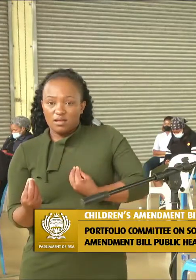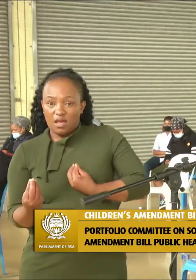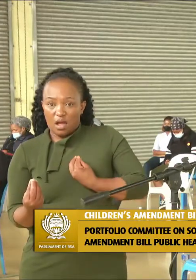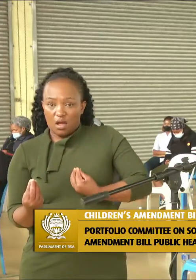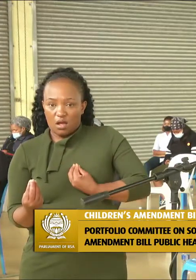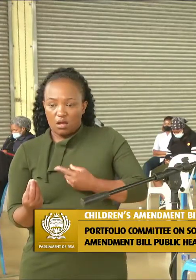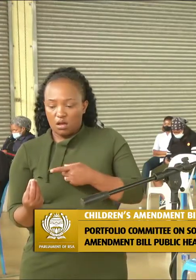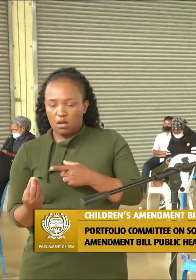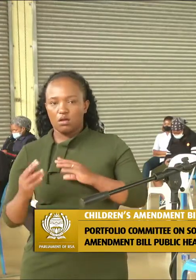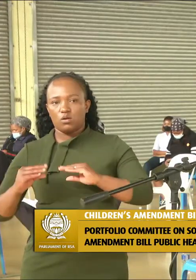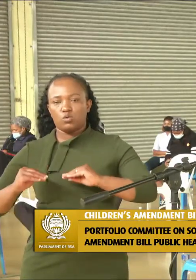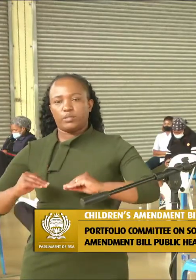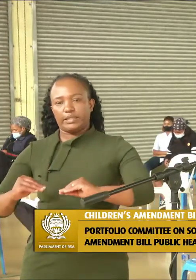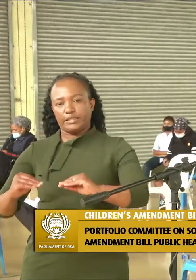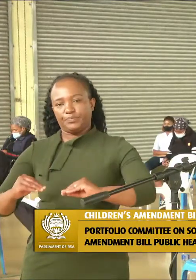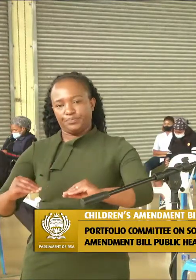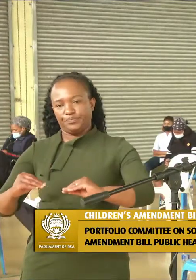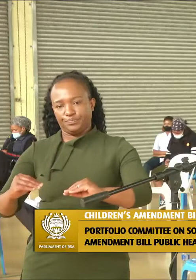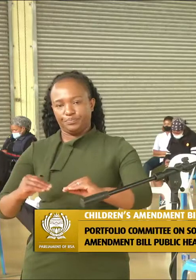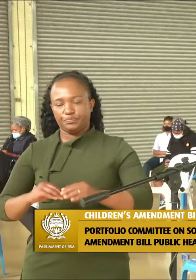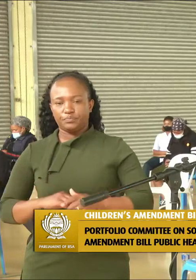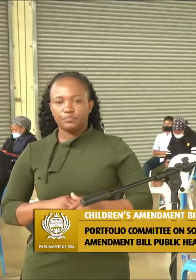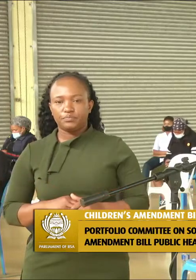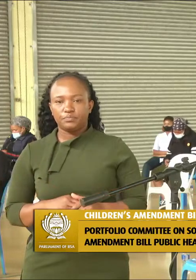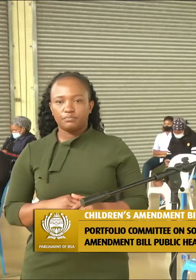them while they are still young.